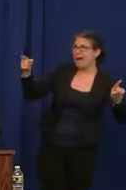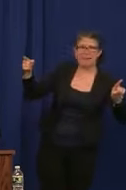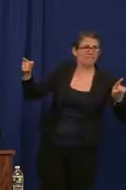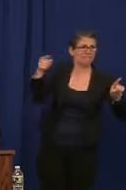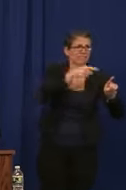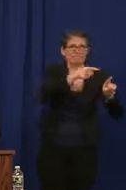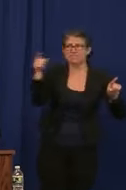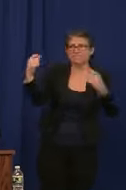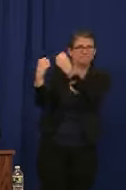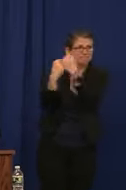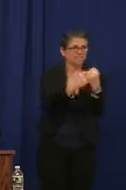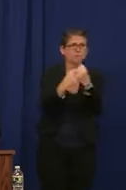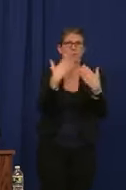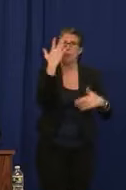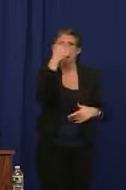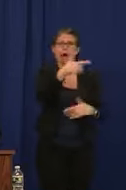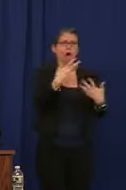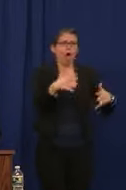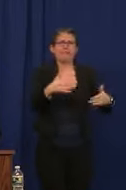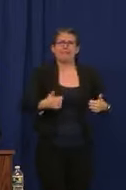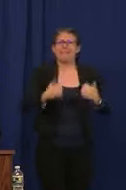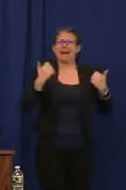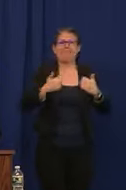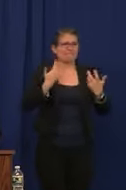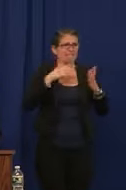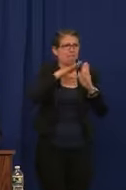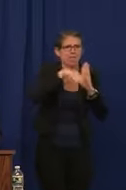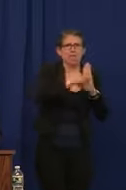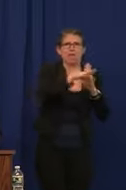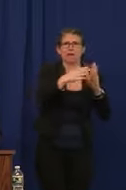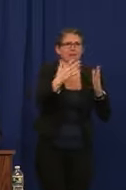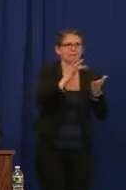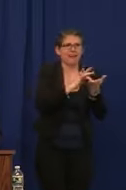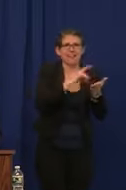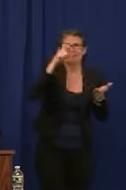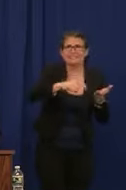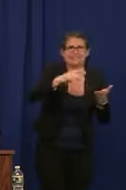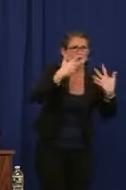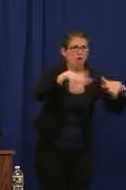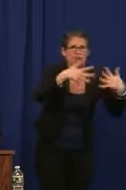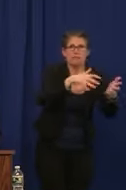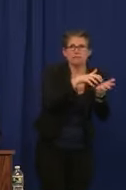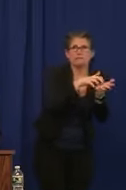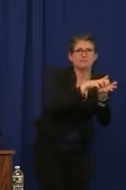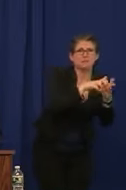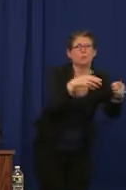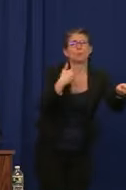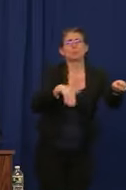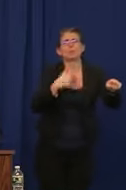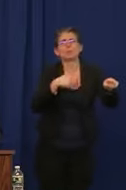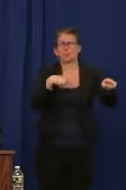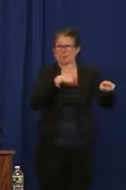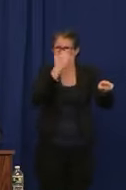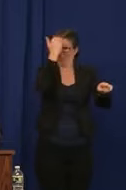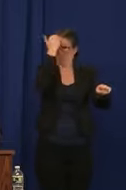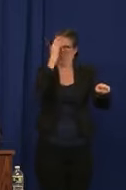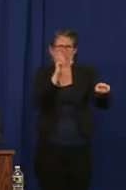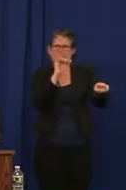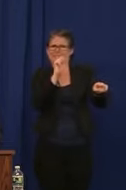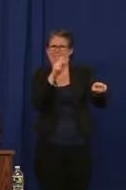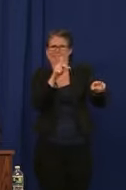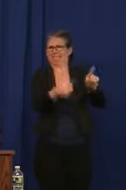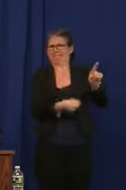us at the state of Maine, are keeping these facilities top of mind right now. And one of the ways we are doing that is by actively